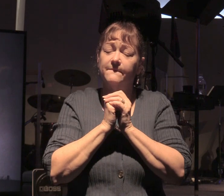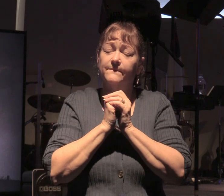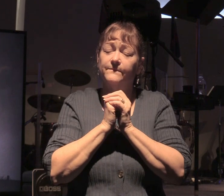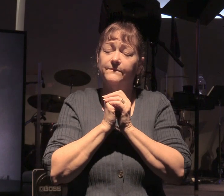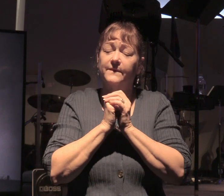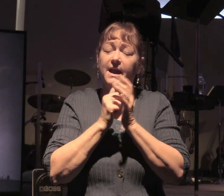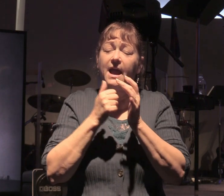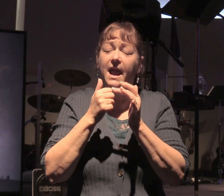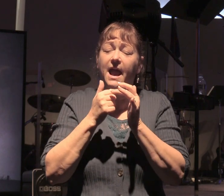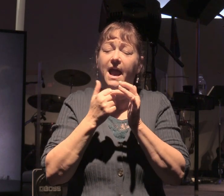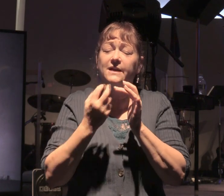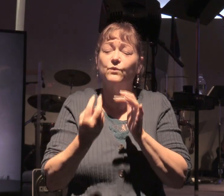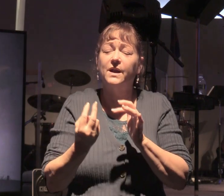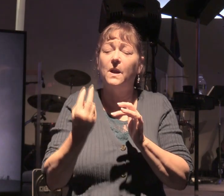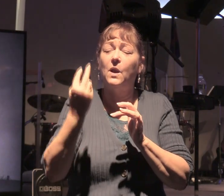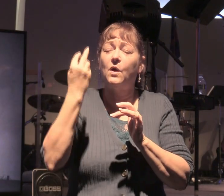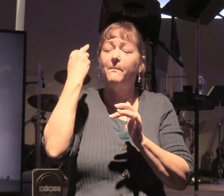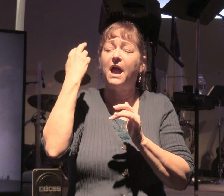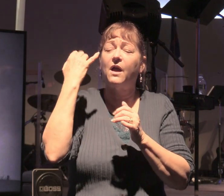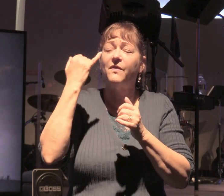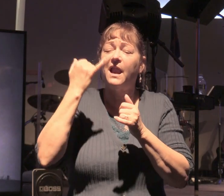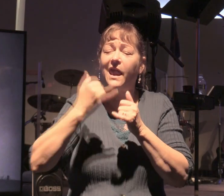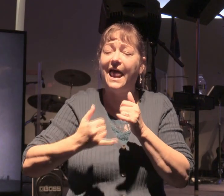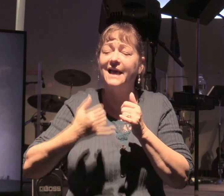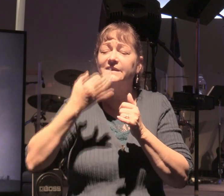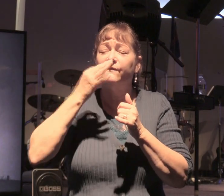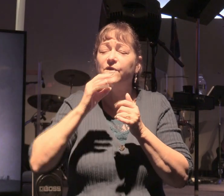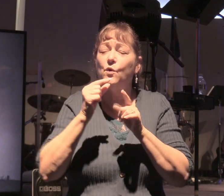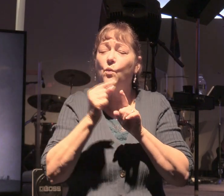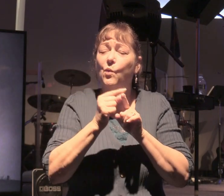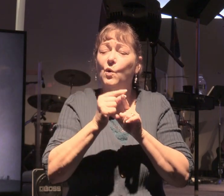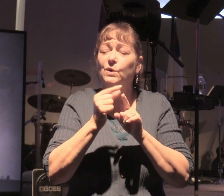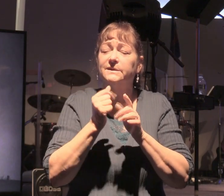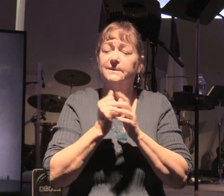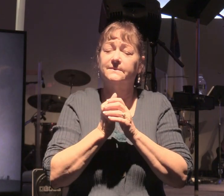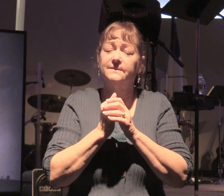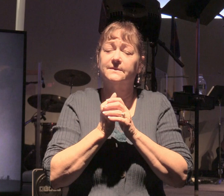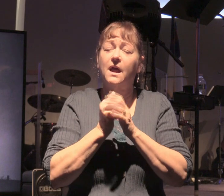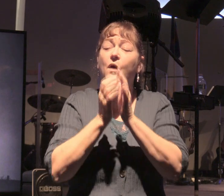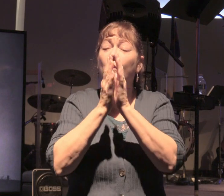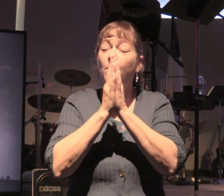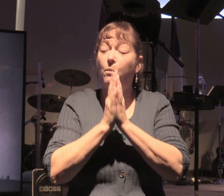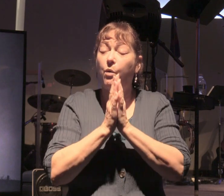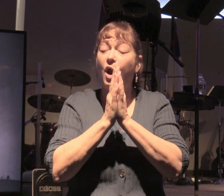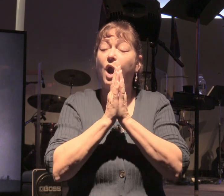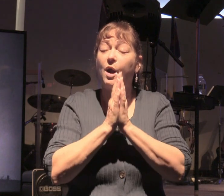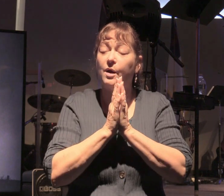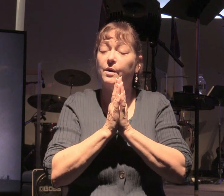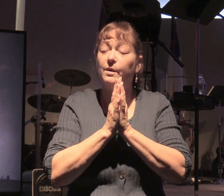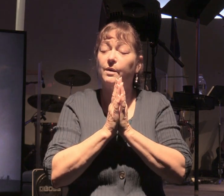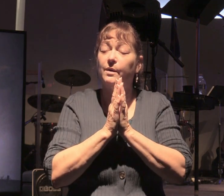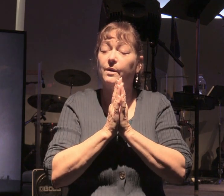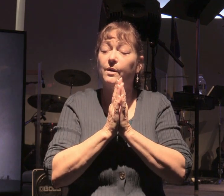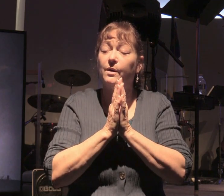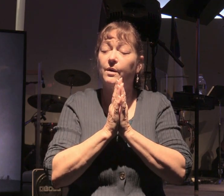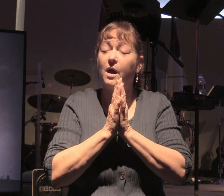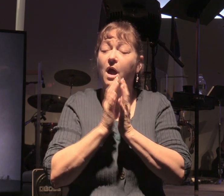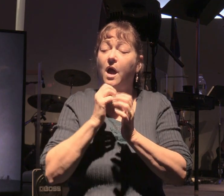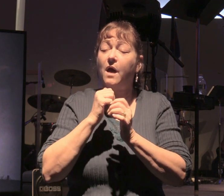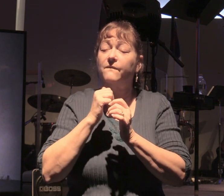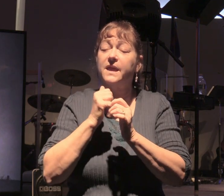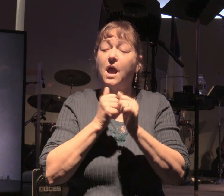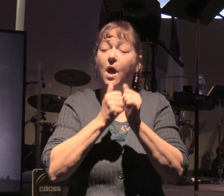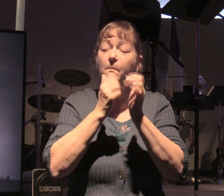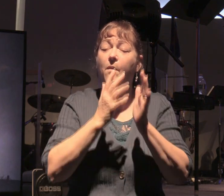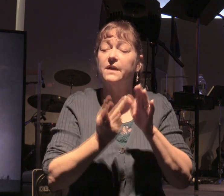we reflect on that last few words, the prayer of the Apostle